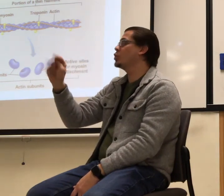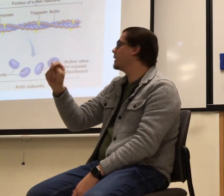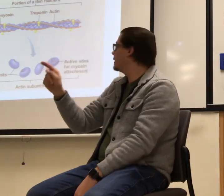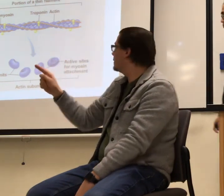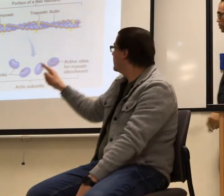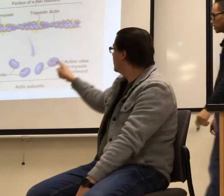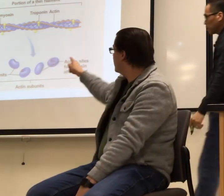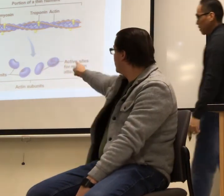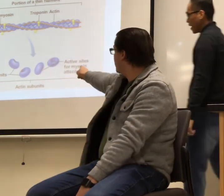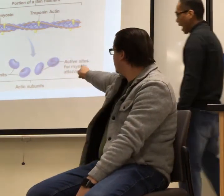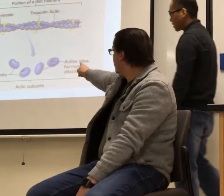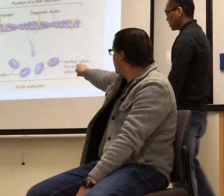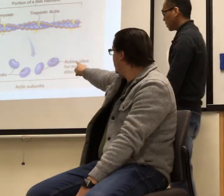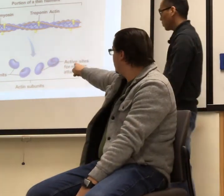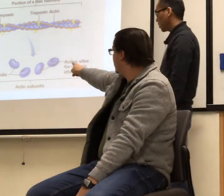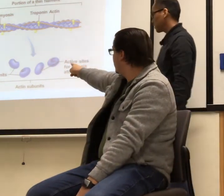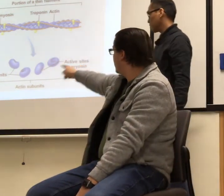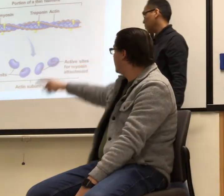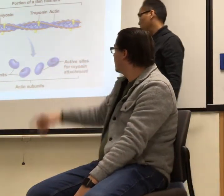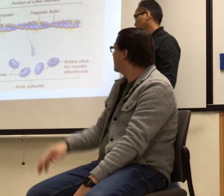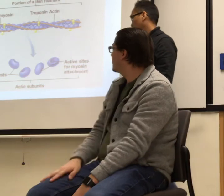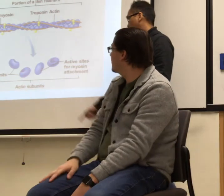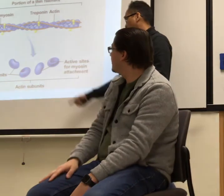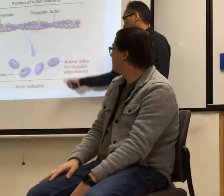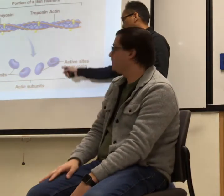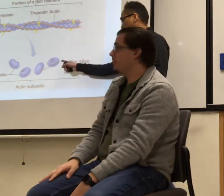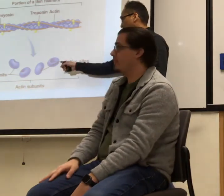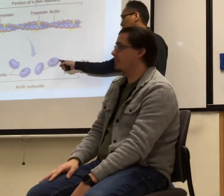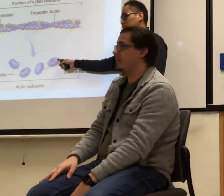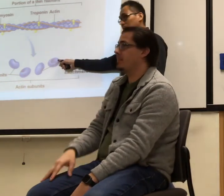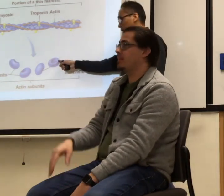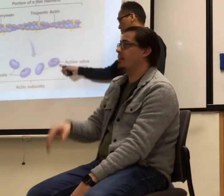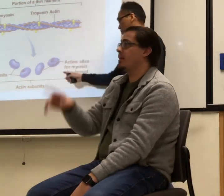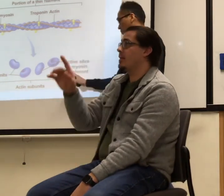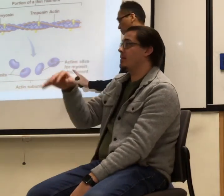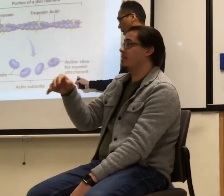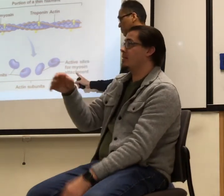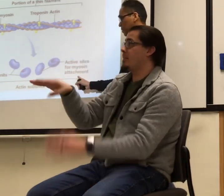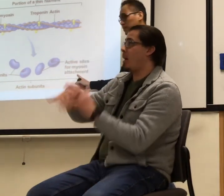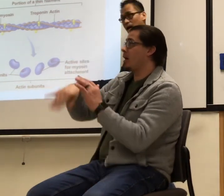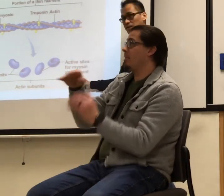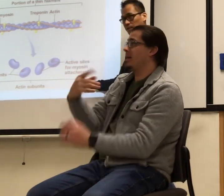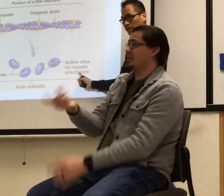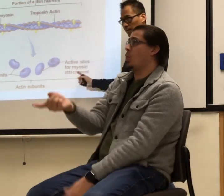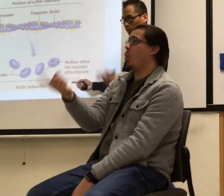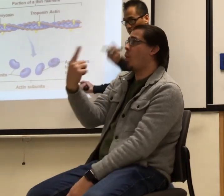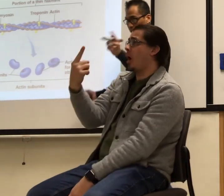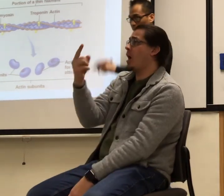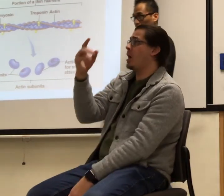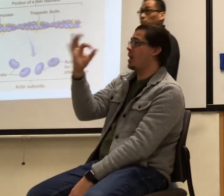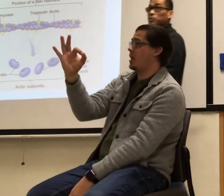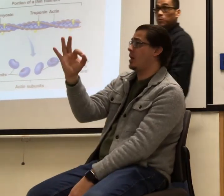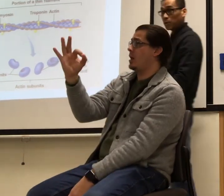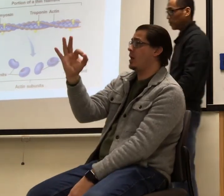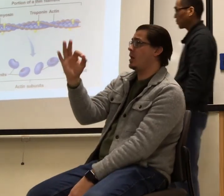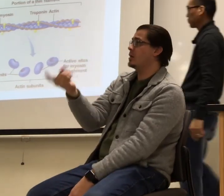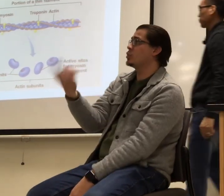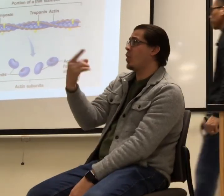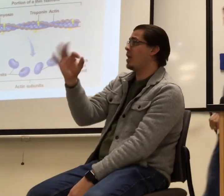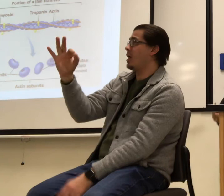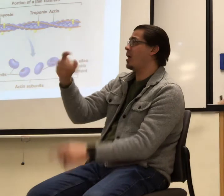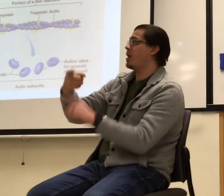At the bottom, you can see that the actin subunits have the active sites for myosin attachment, right? That was what I alluded to